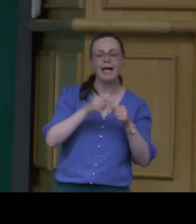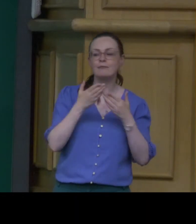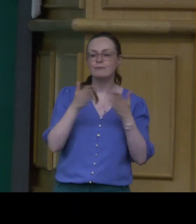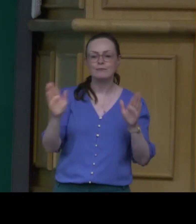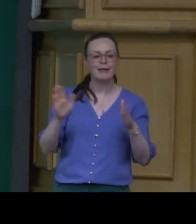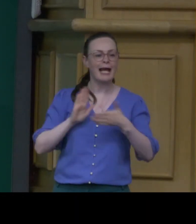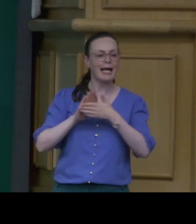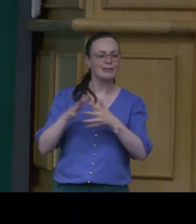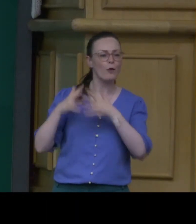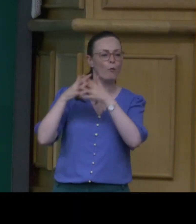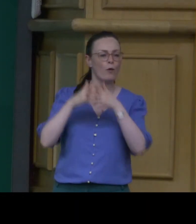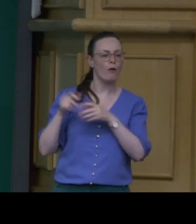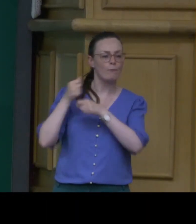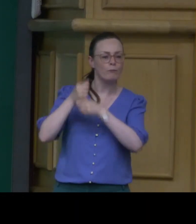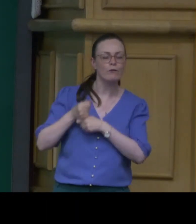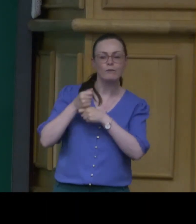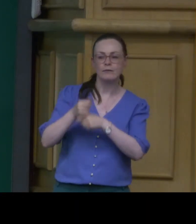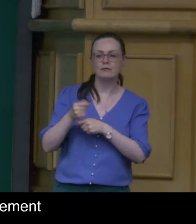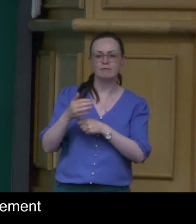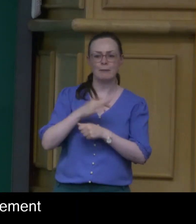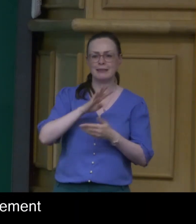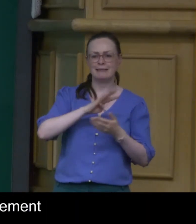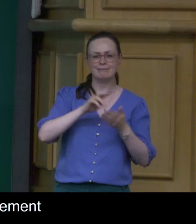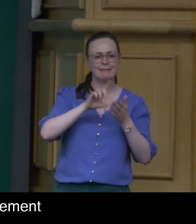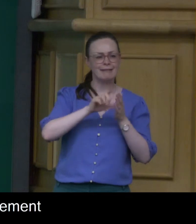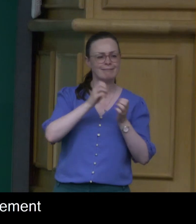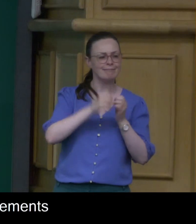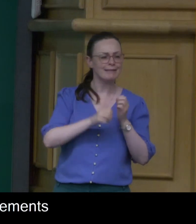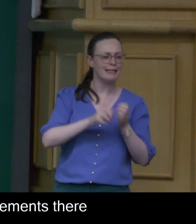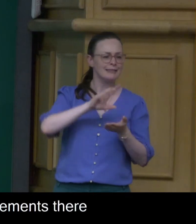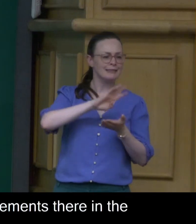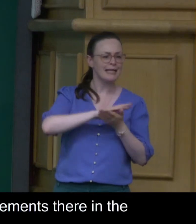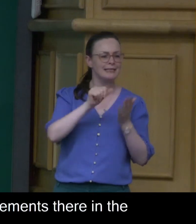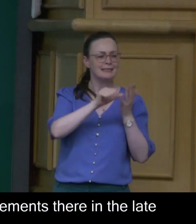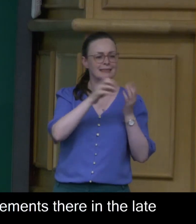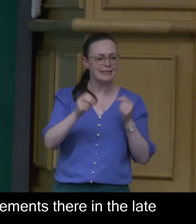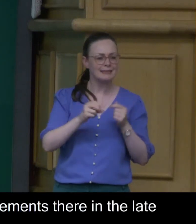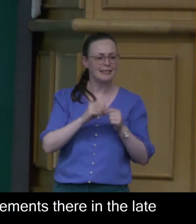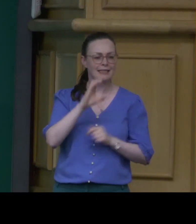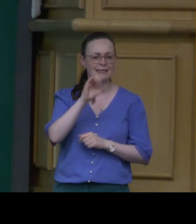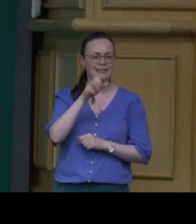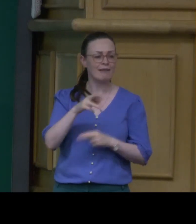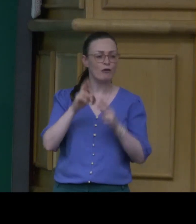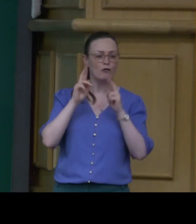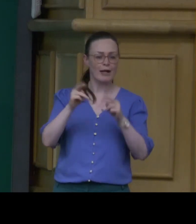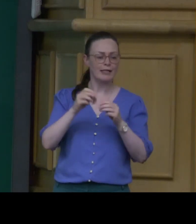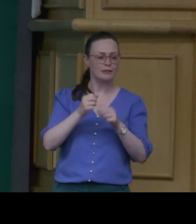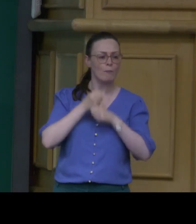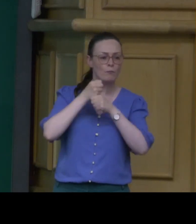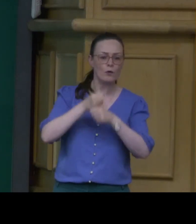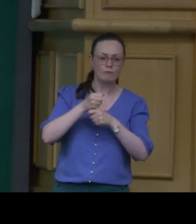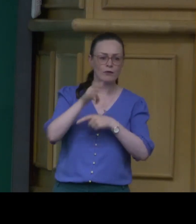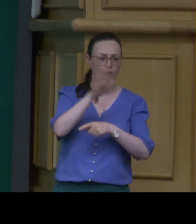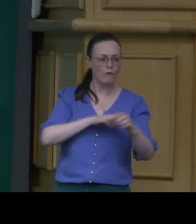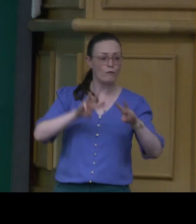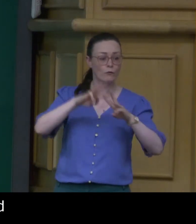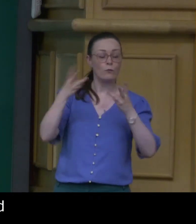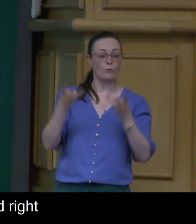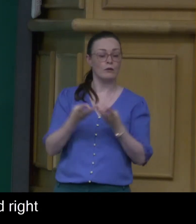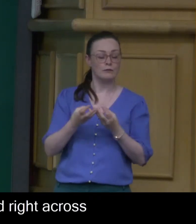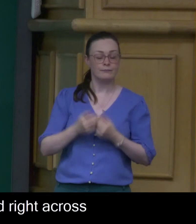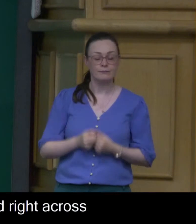wider anti-war movements that were there in the late 1960s, civil rights movement that spread right across the